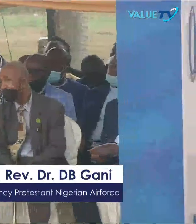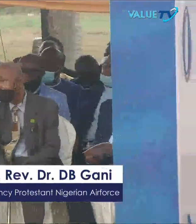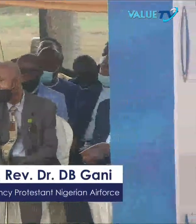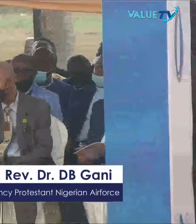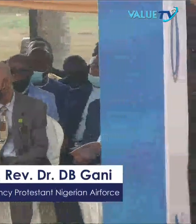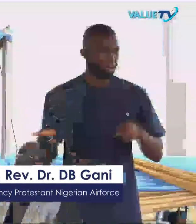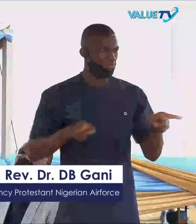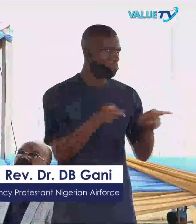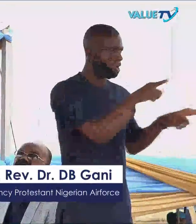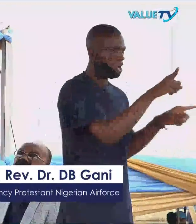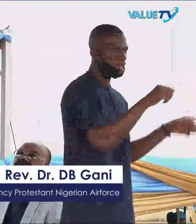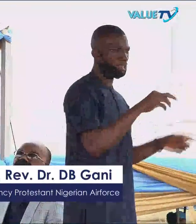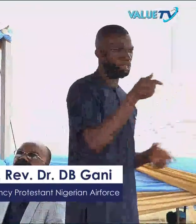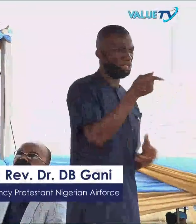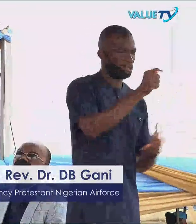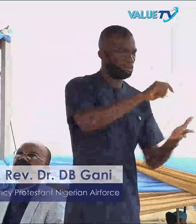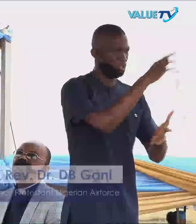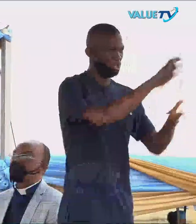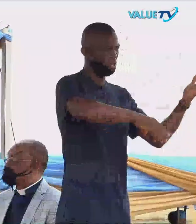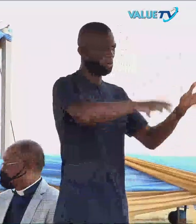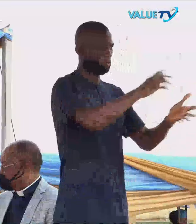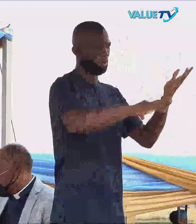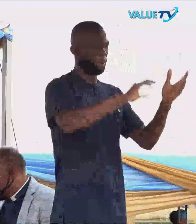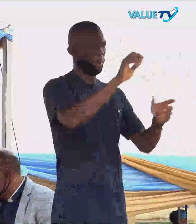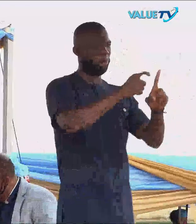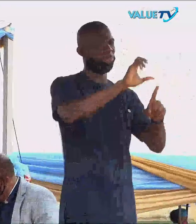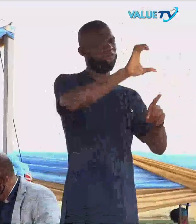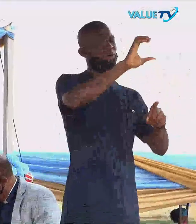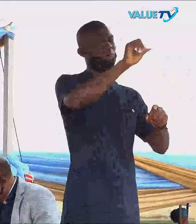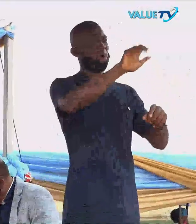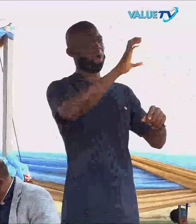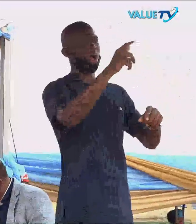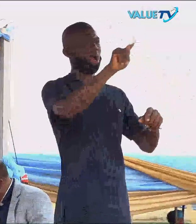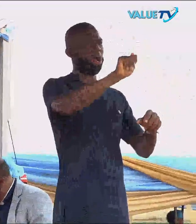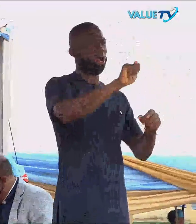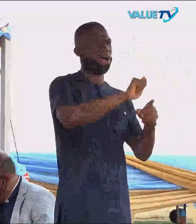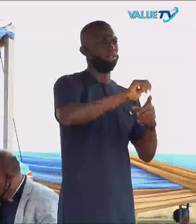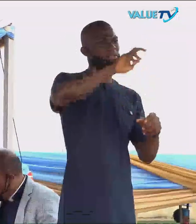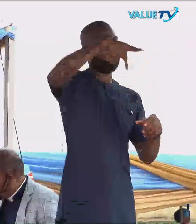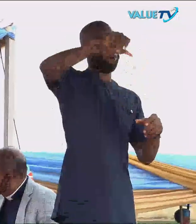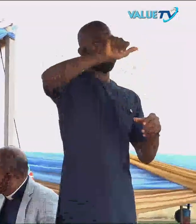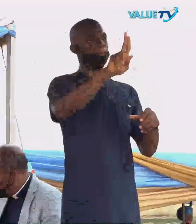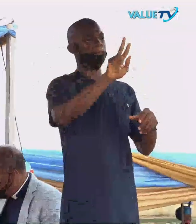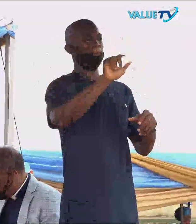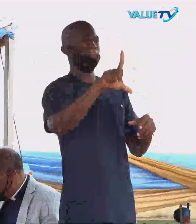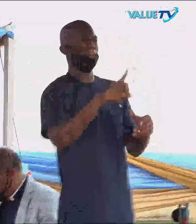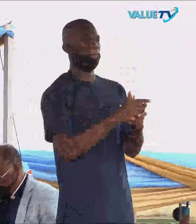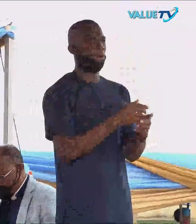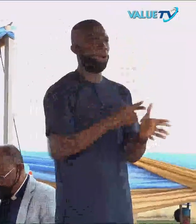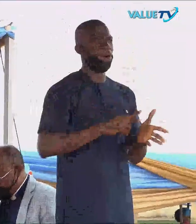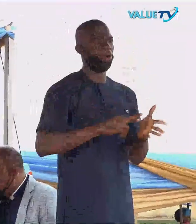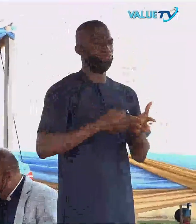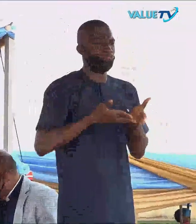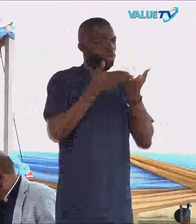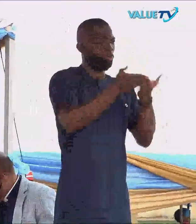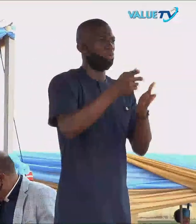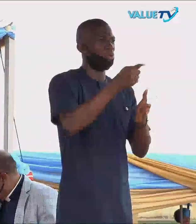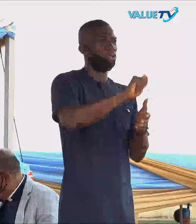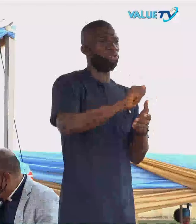The passage we read from Acts chapter number 13, Paul, in presenting the gospel message to the